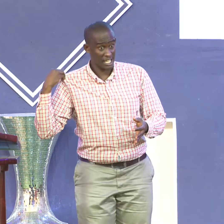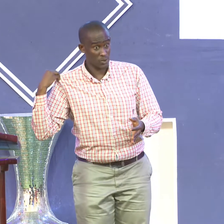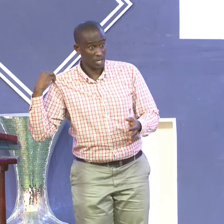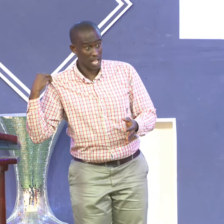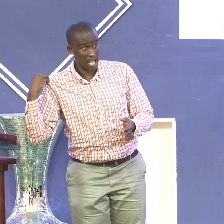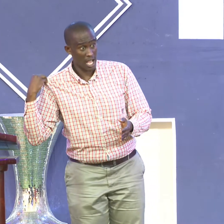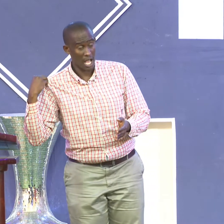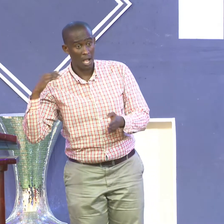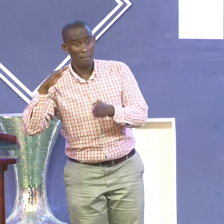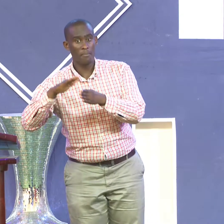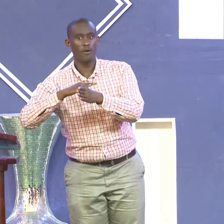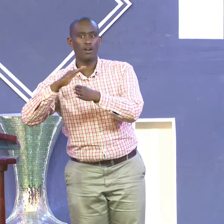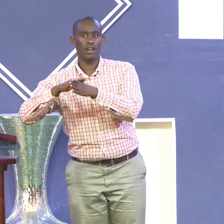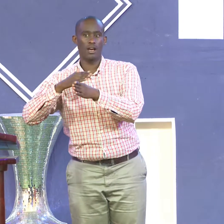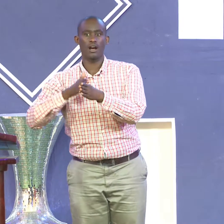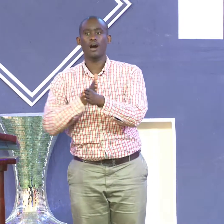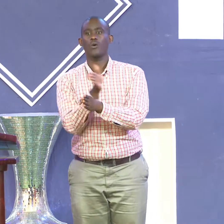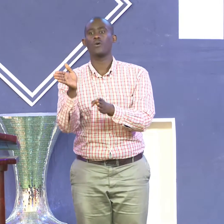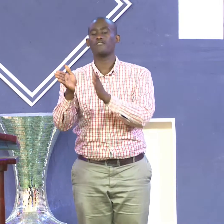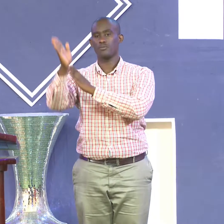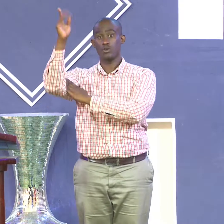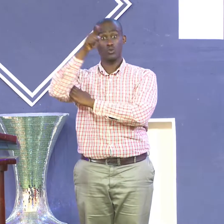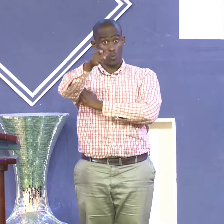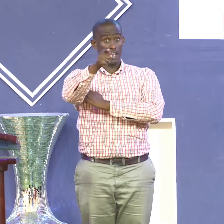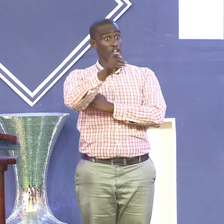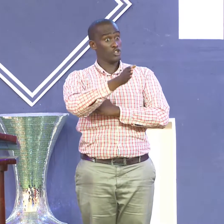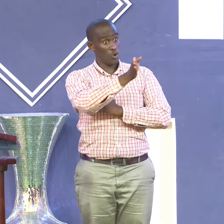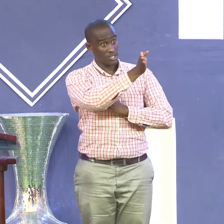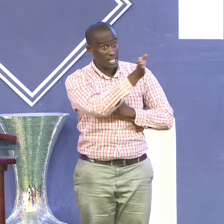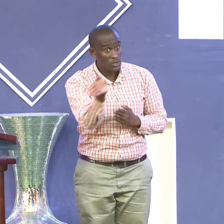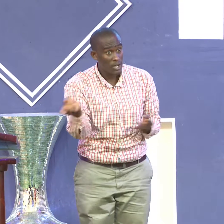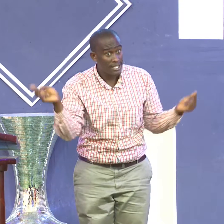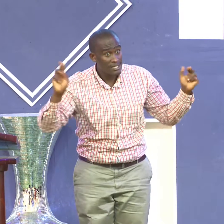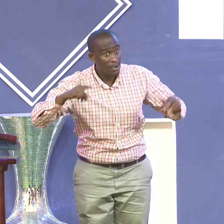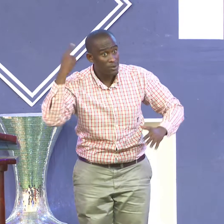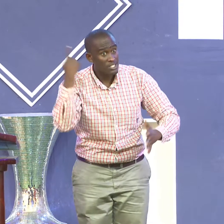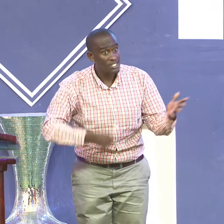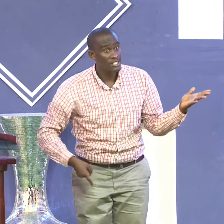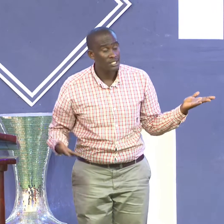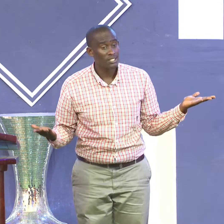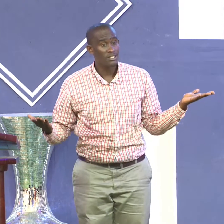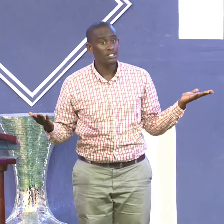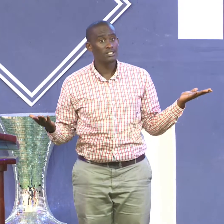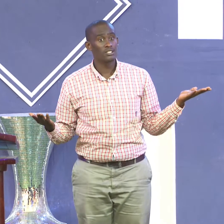slowly. Away from God. And the more you get away from God,